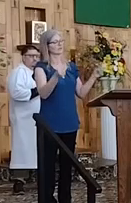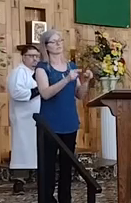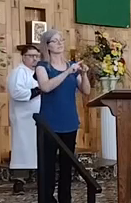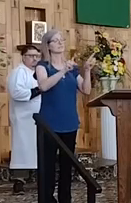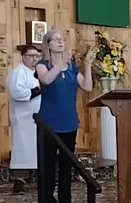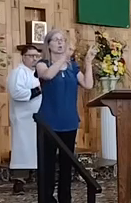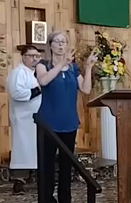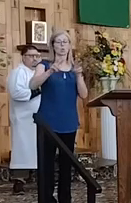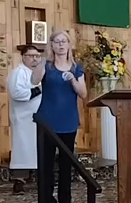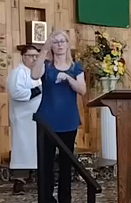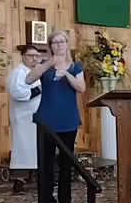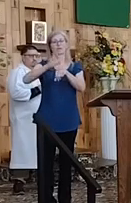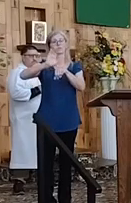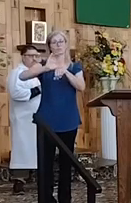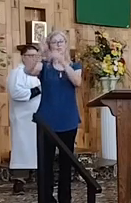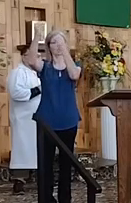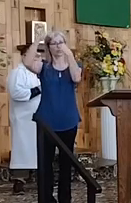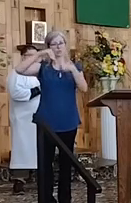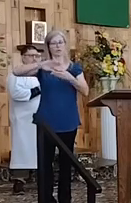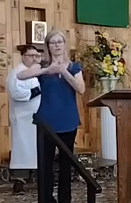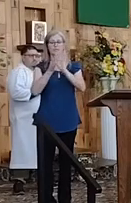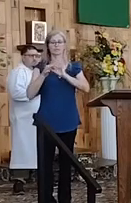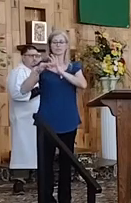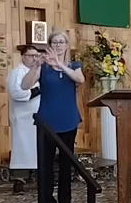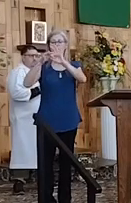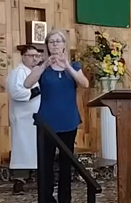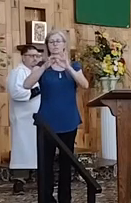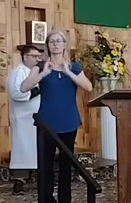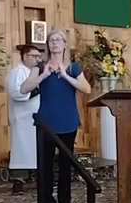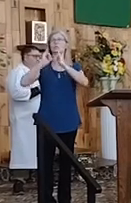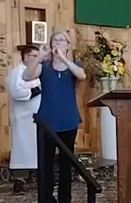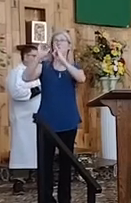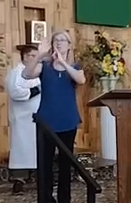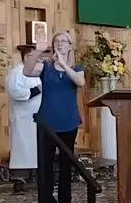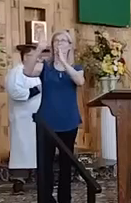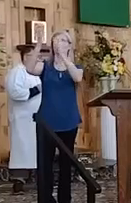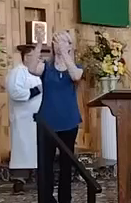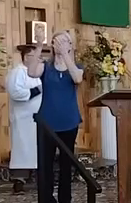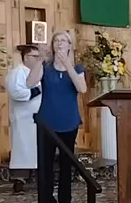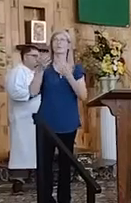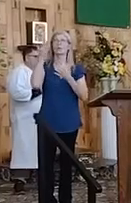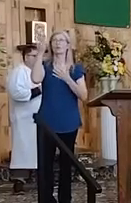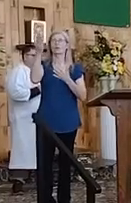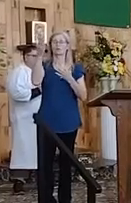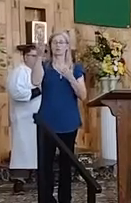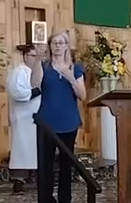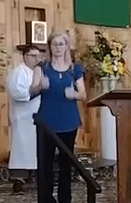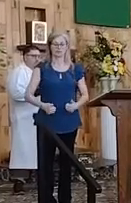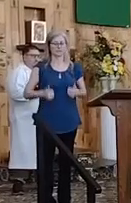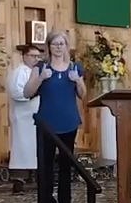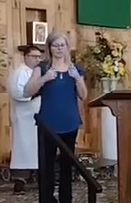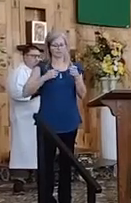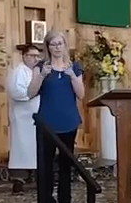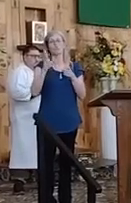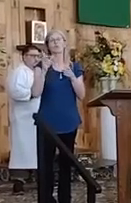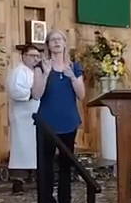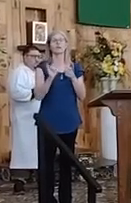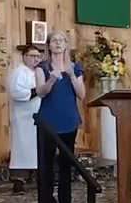but on the faith of your church, and graciously grant her peace and unity in accordance with your will, who live and